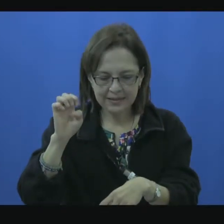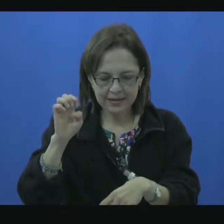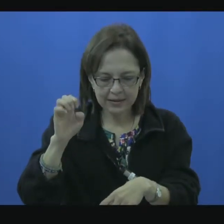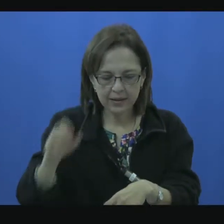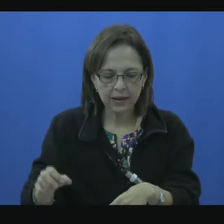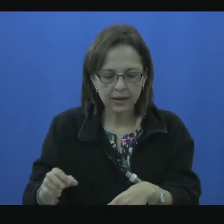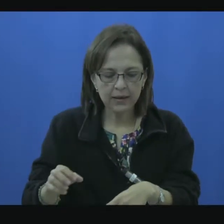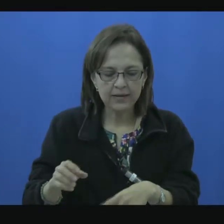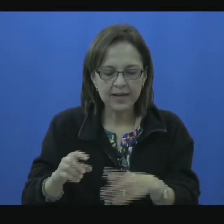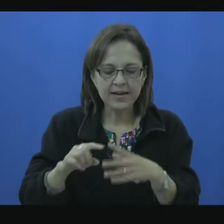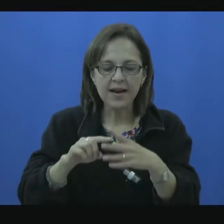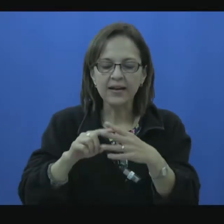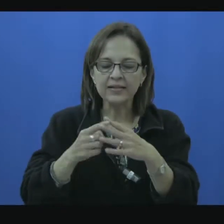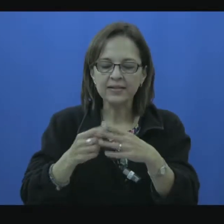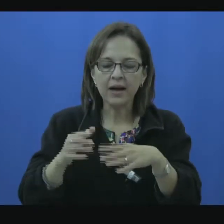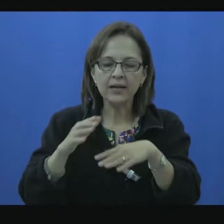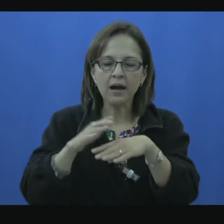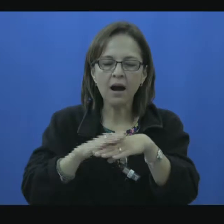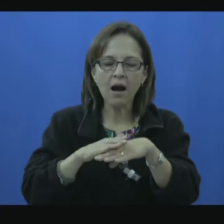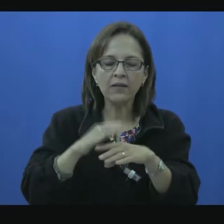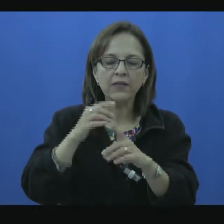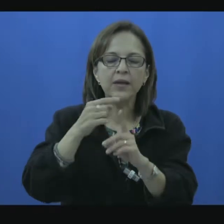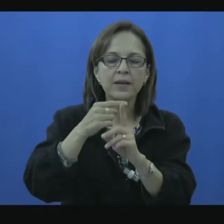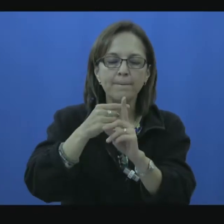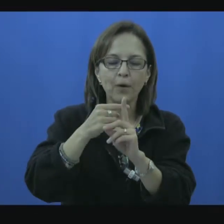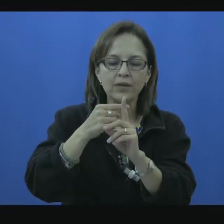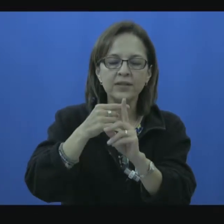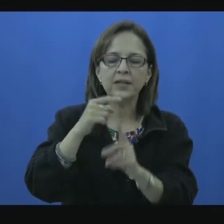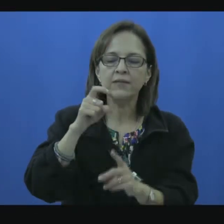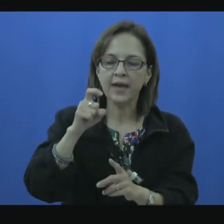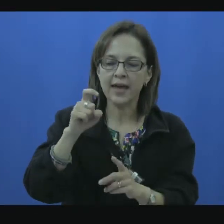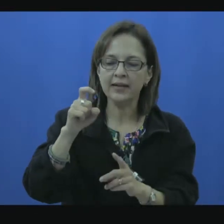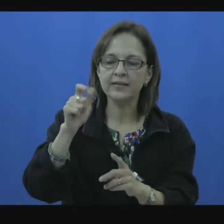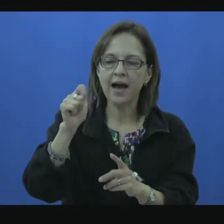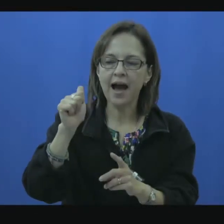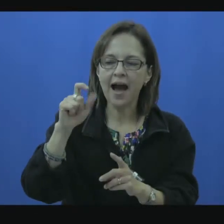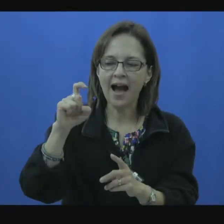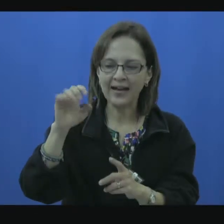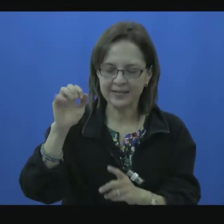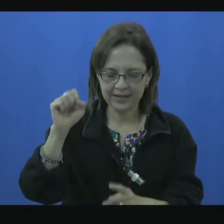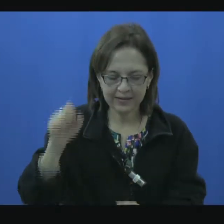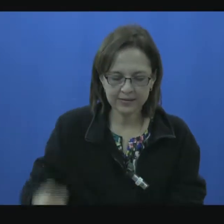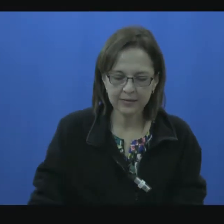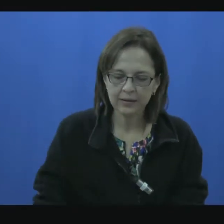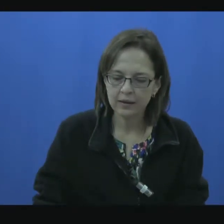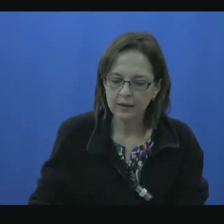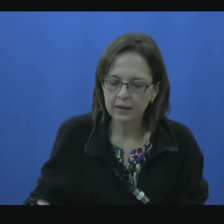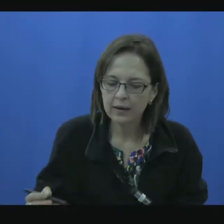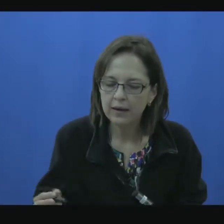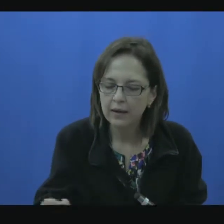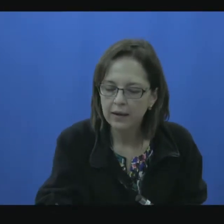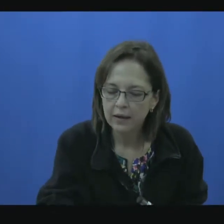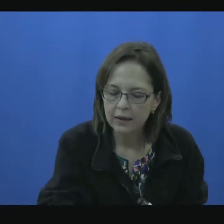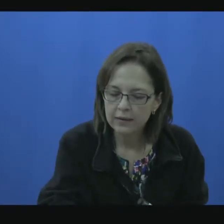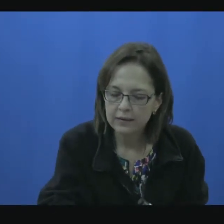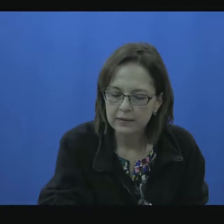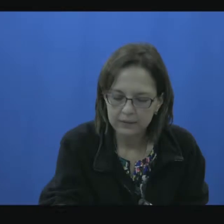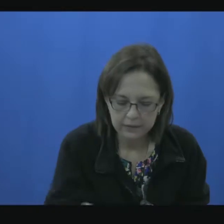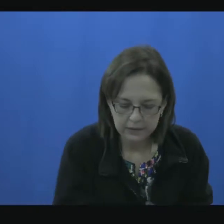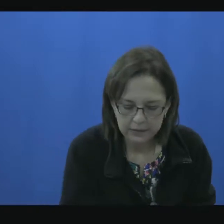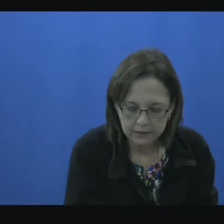clockwise. Then start on the positive x axis.